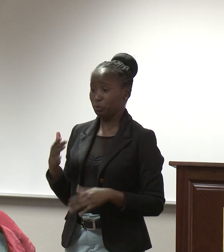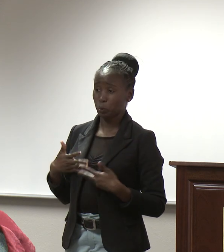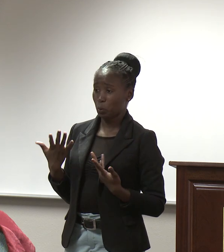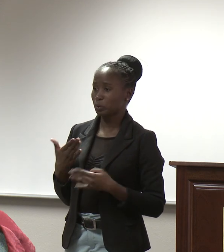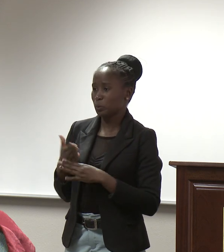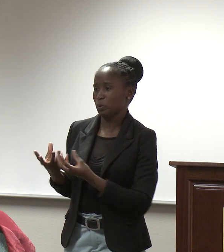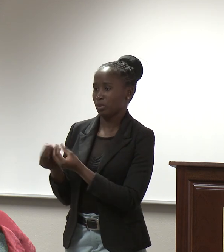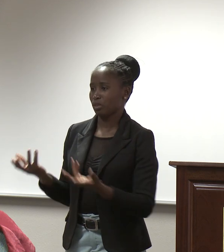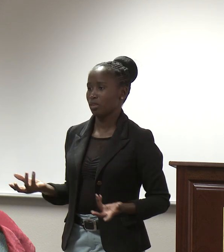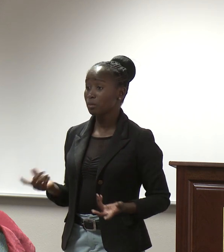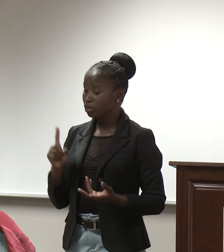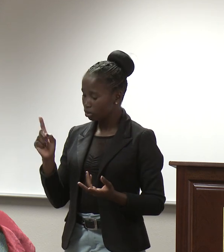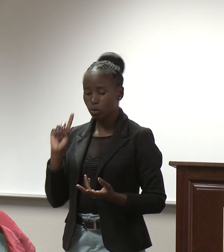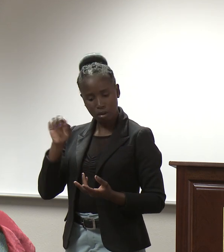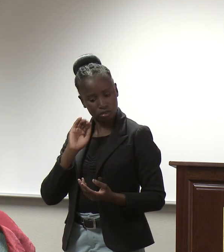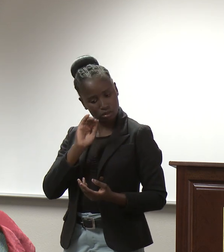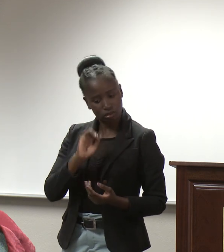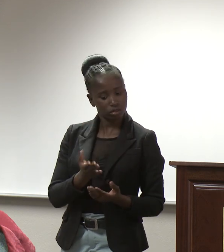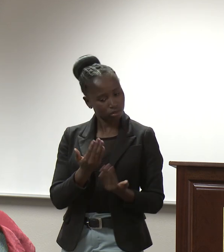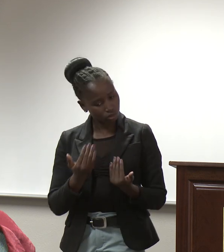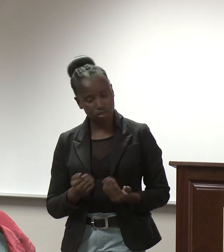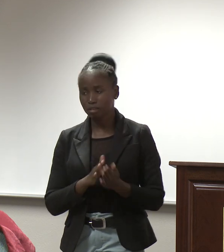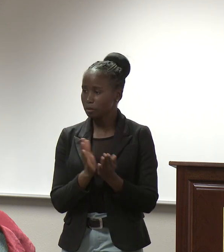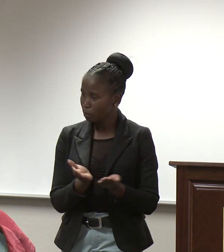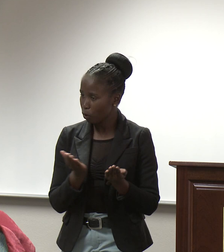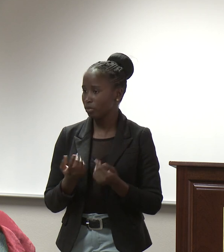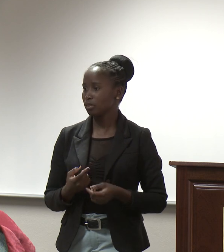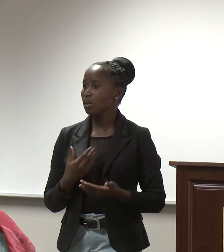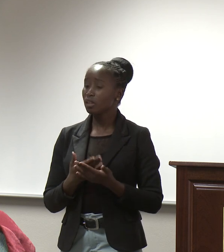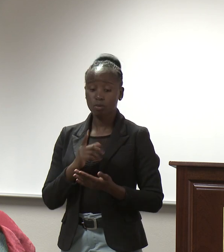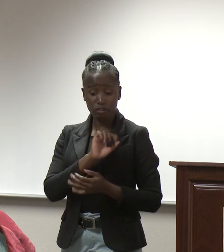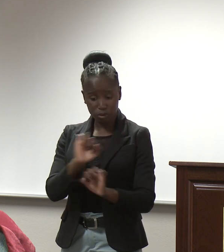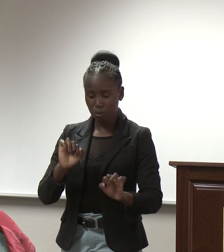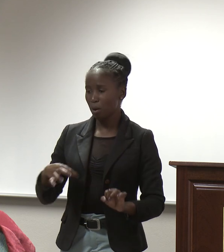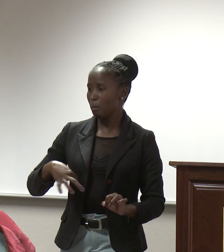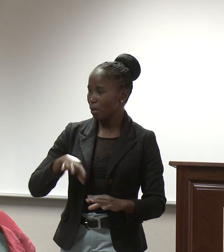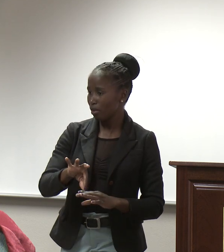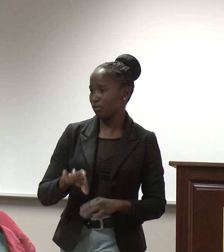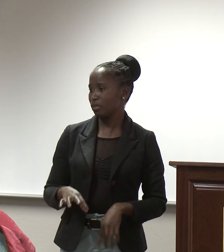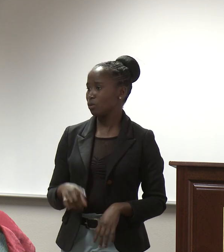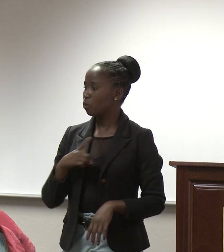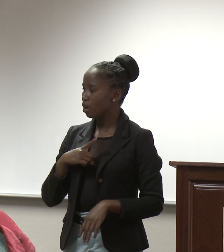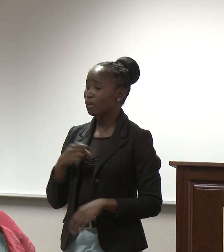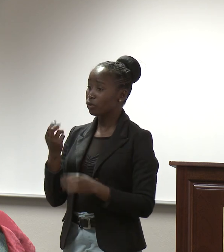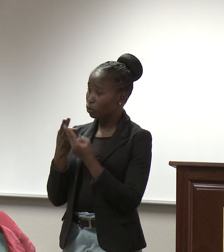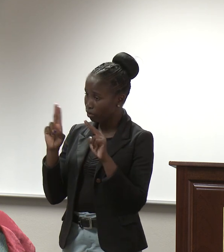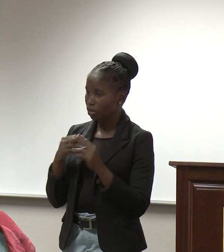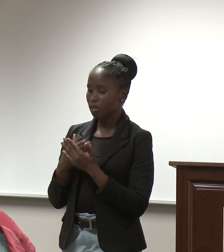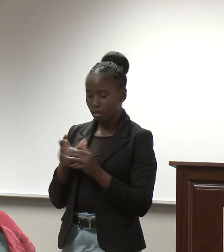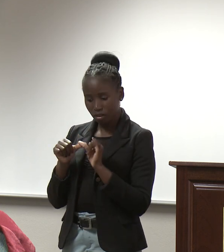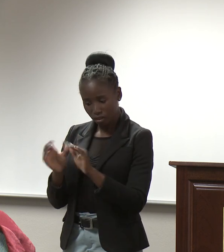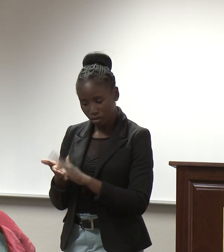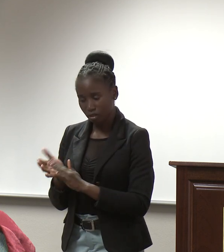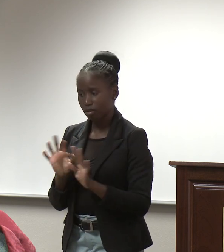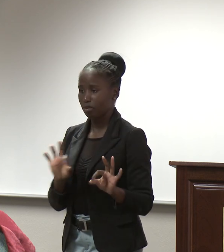Well, they have to conquer them. They have to persuade them that it is in their benefit that the university goes on, and it is. And